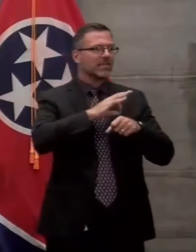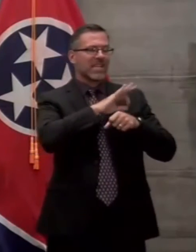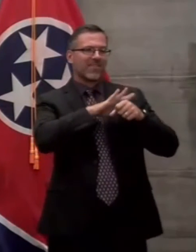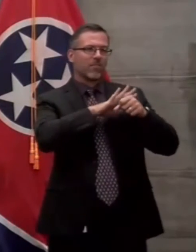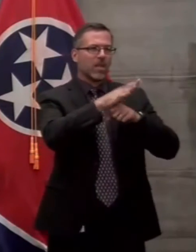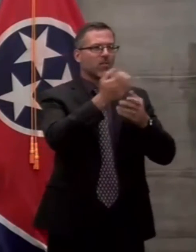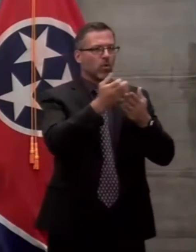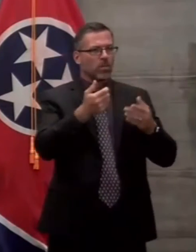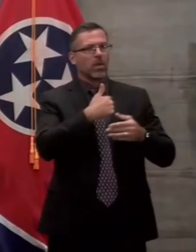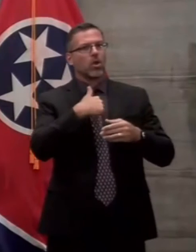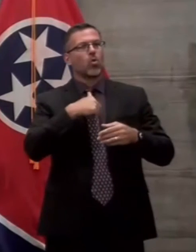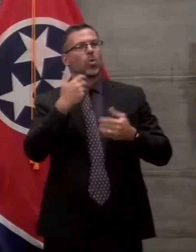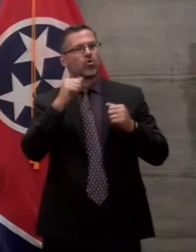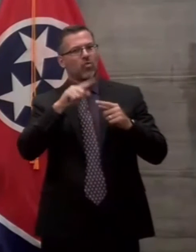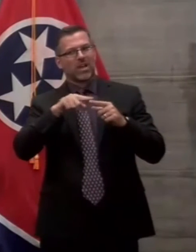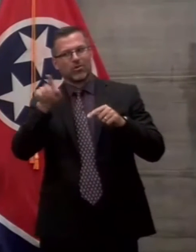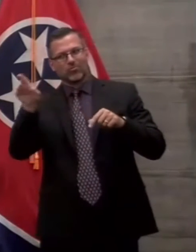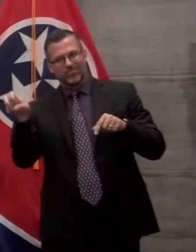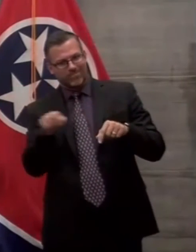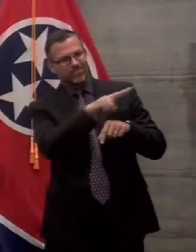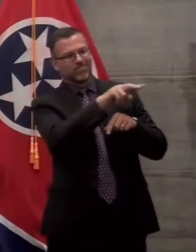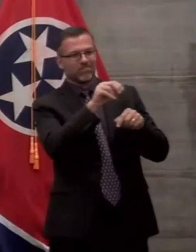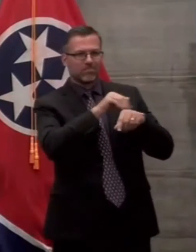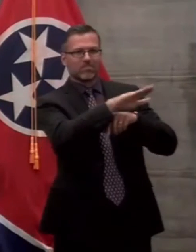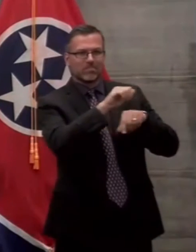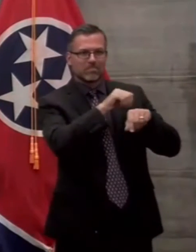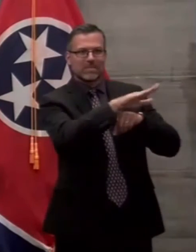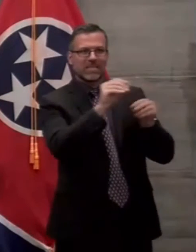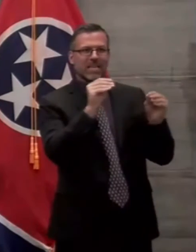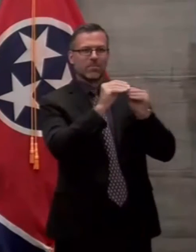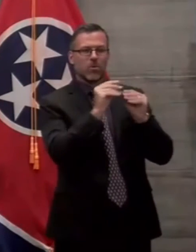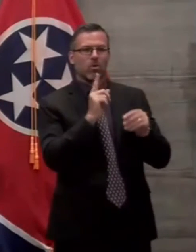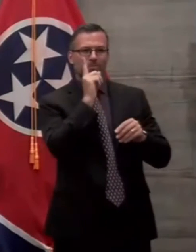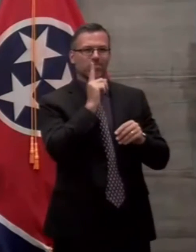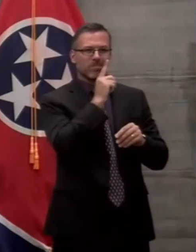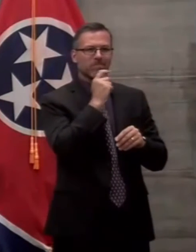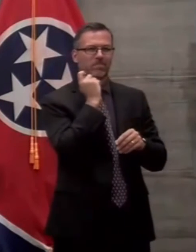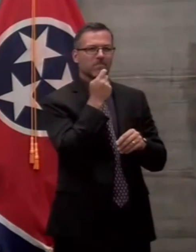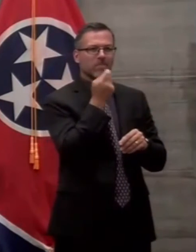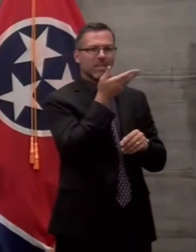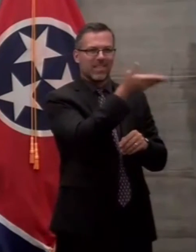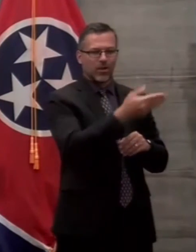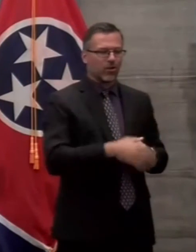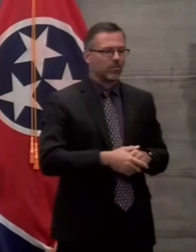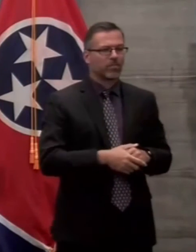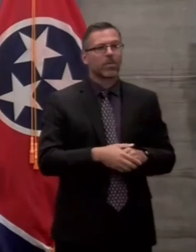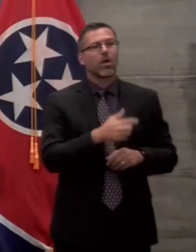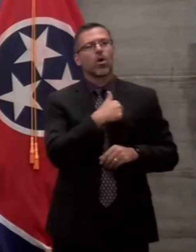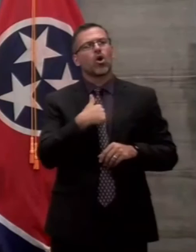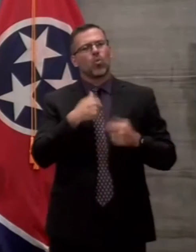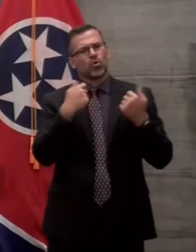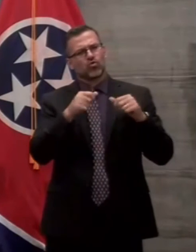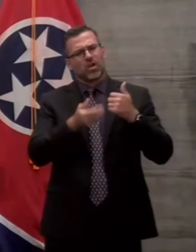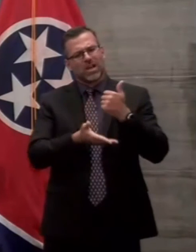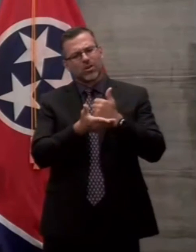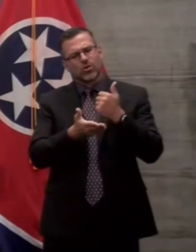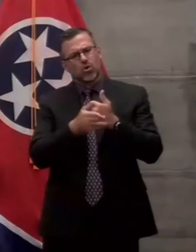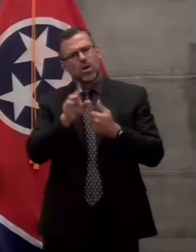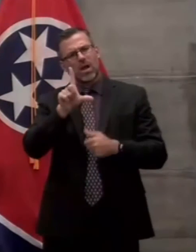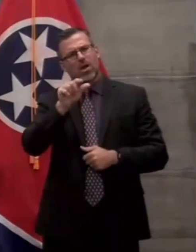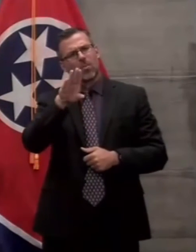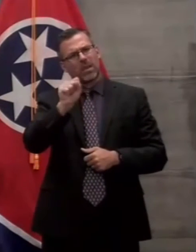time. We're also helping labs build capacity wherever they can. If they